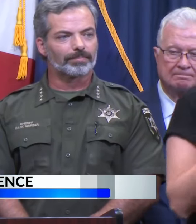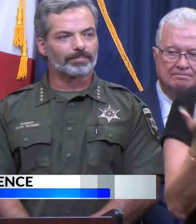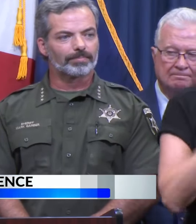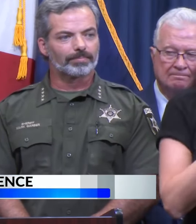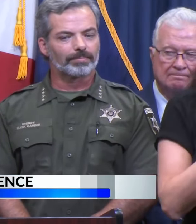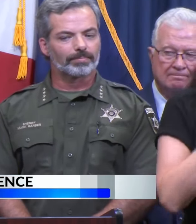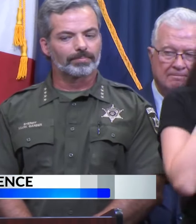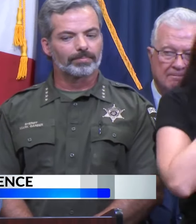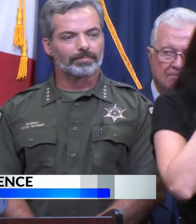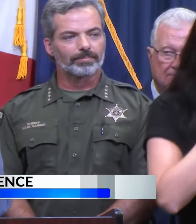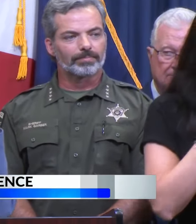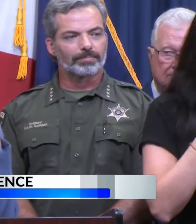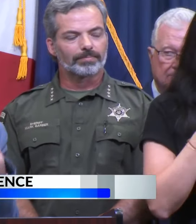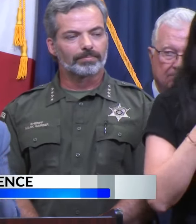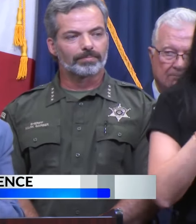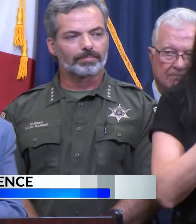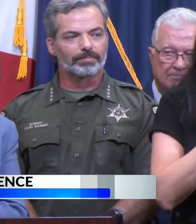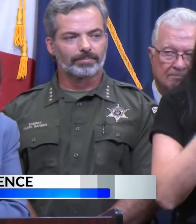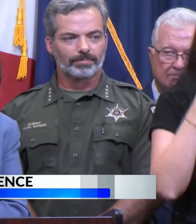Yes.